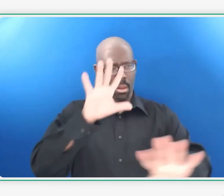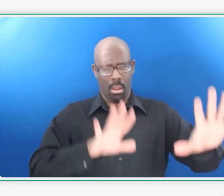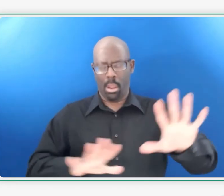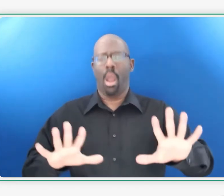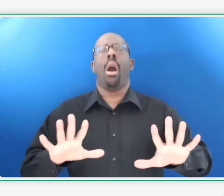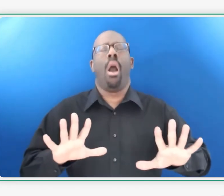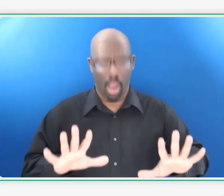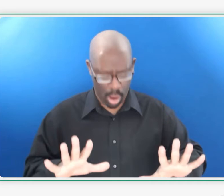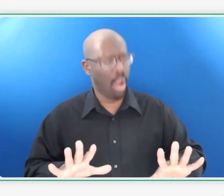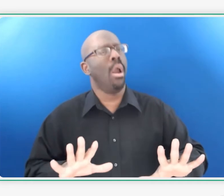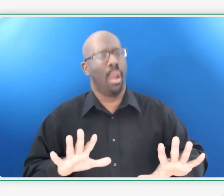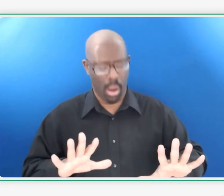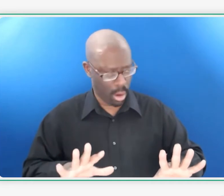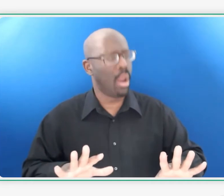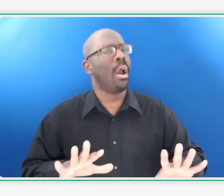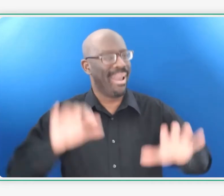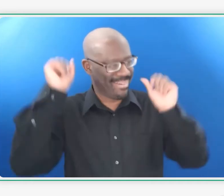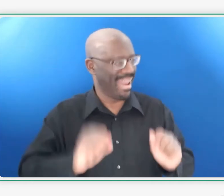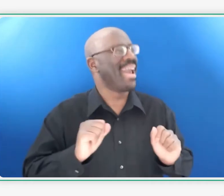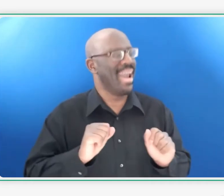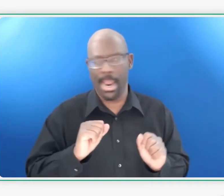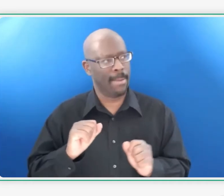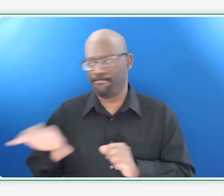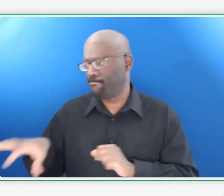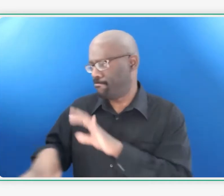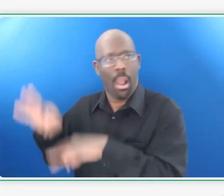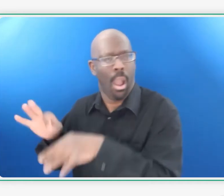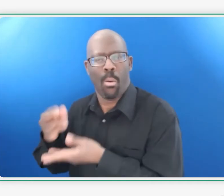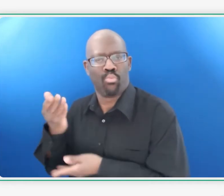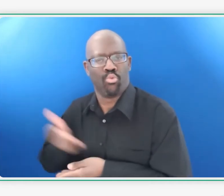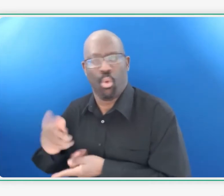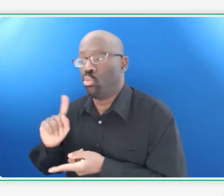how everything plays into effect in your overall financial picture.